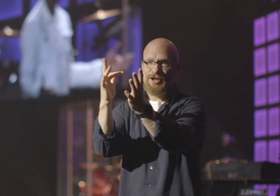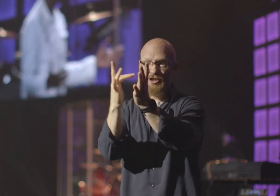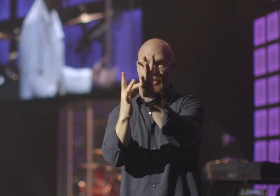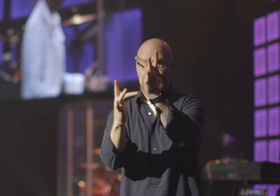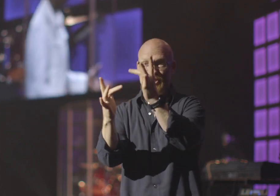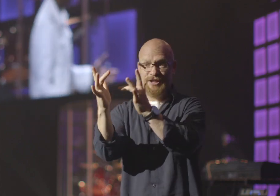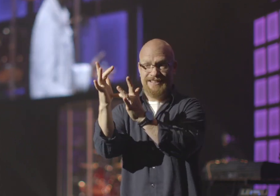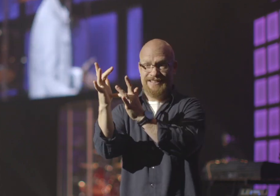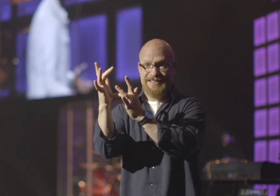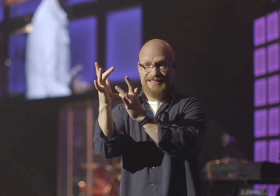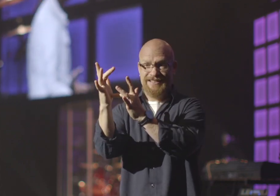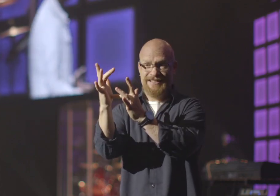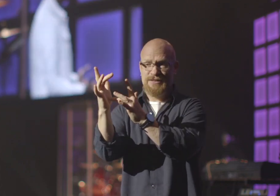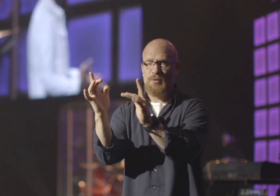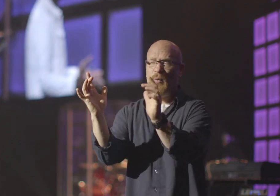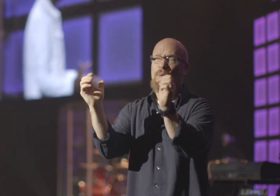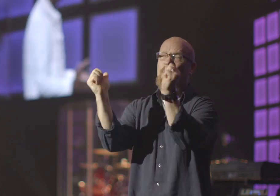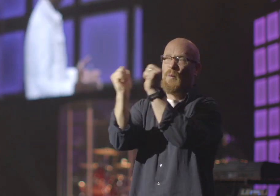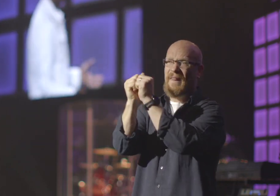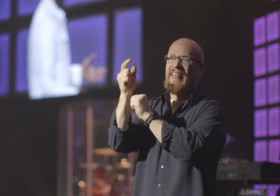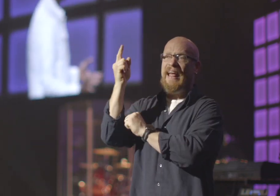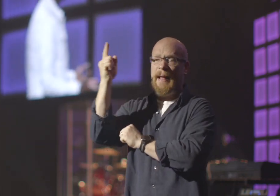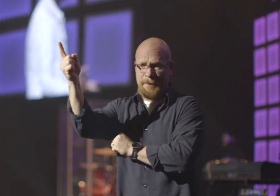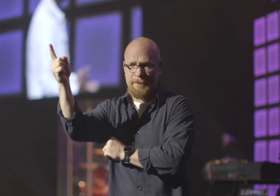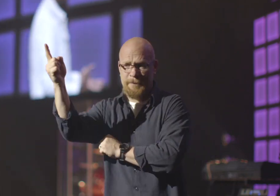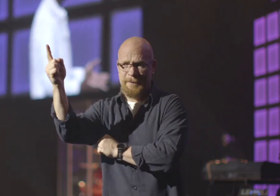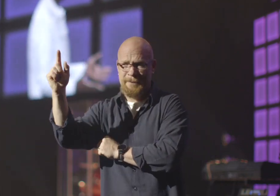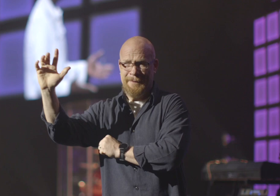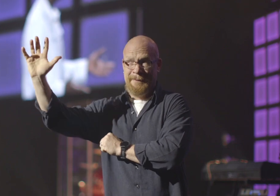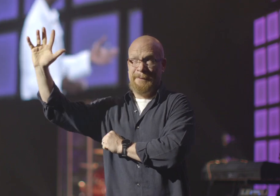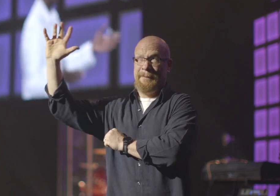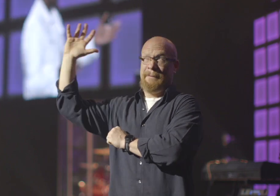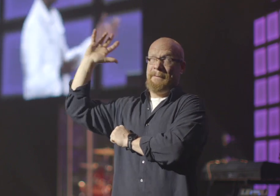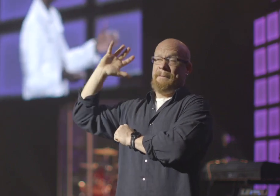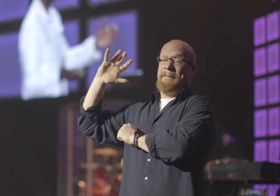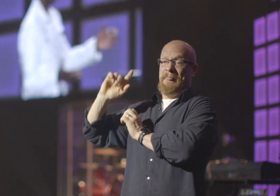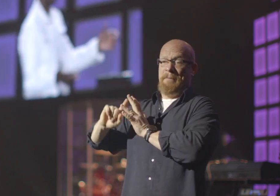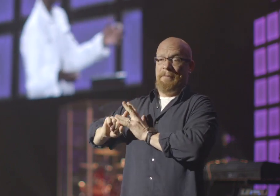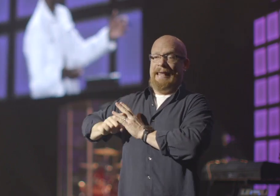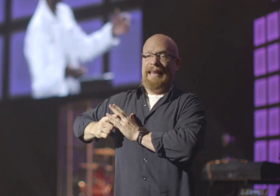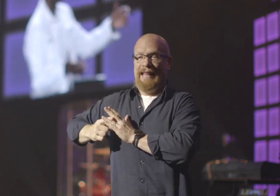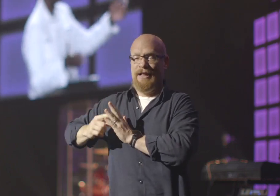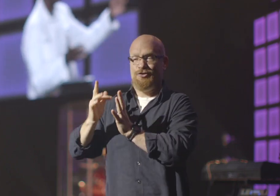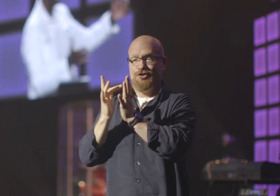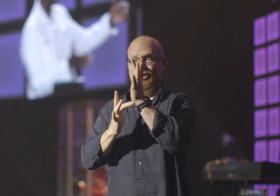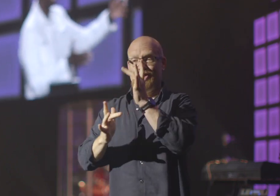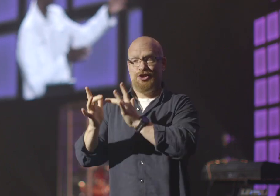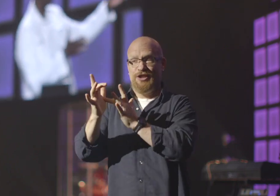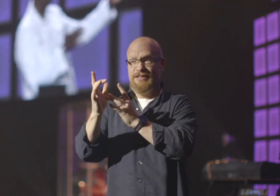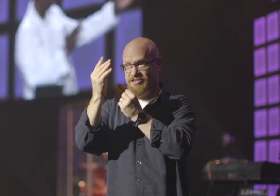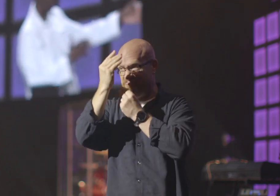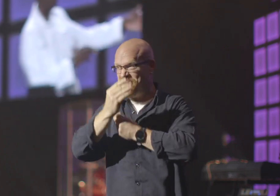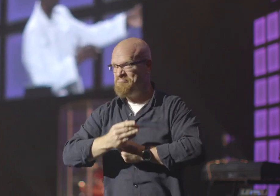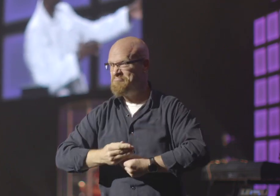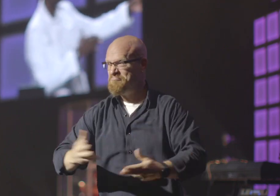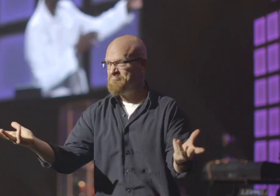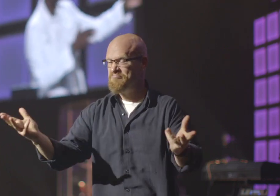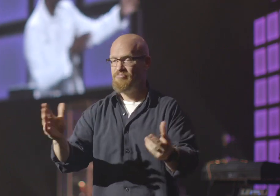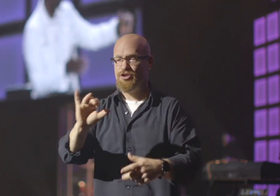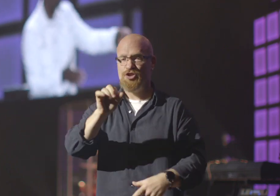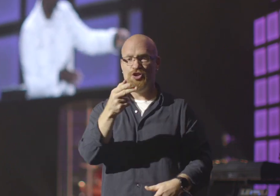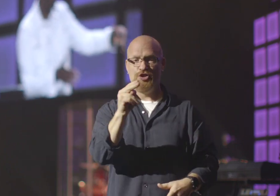was with the Father in the beginning. And so Jesus Christ says in John chapter 4,